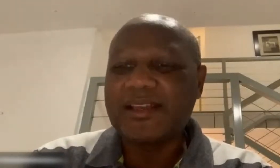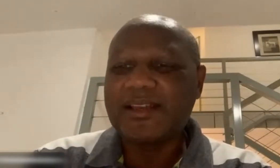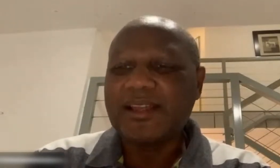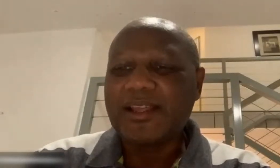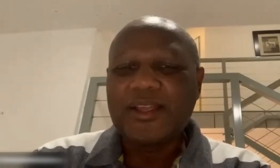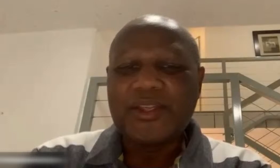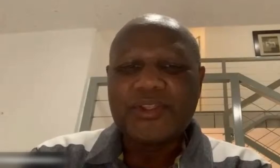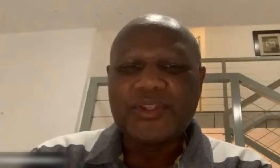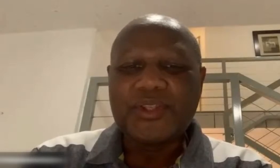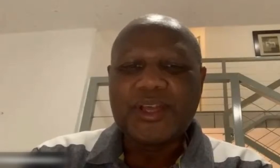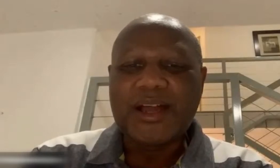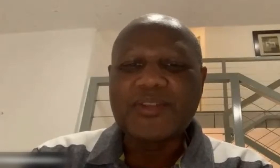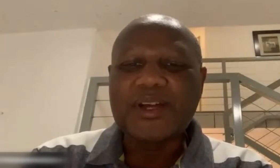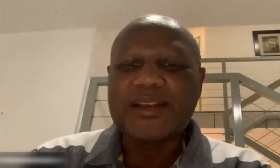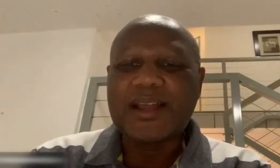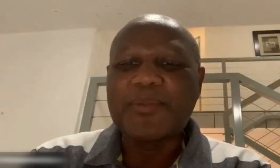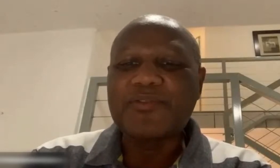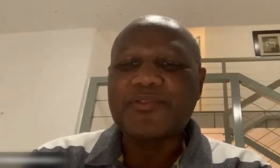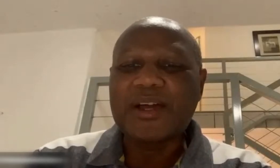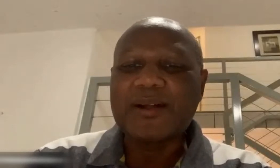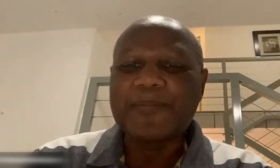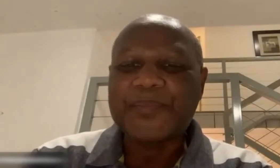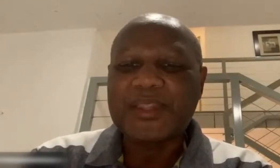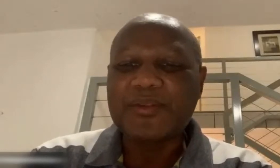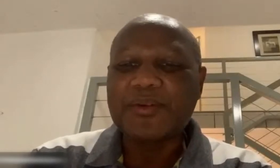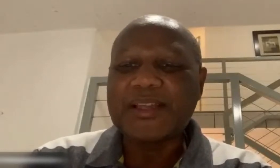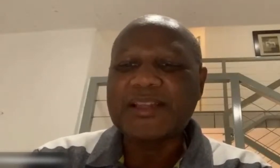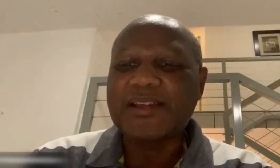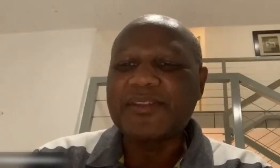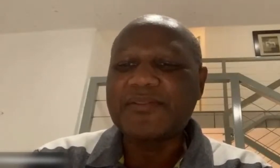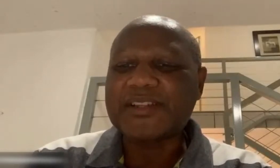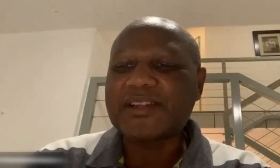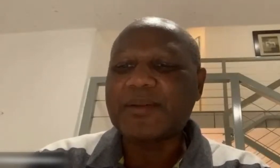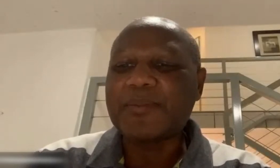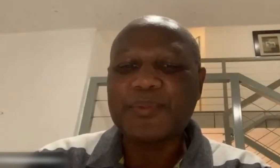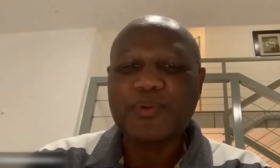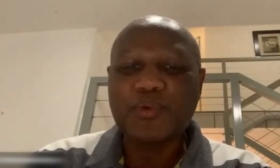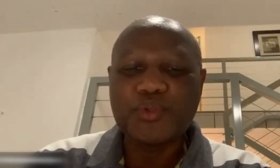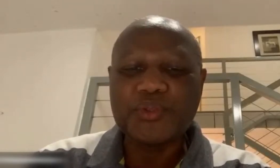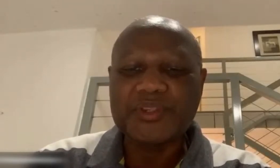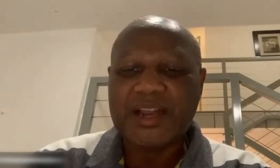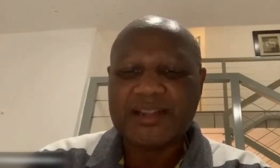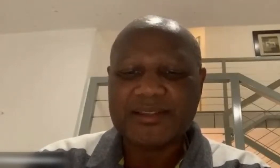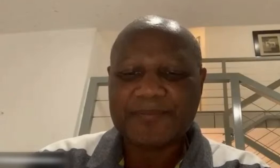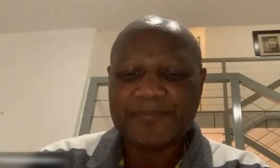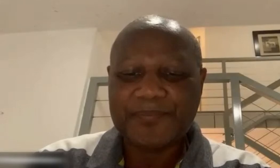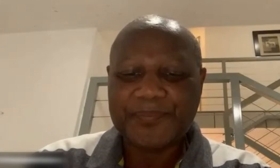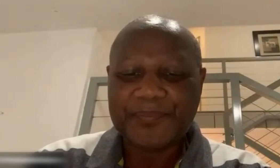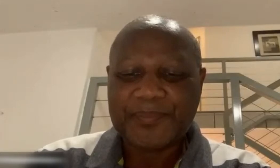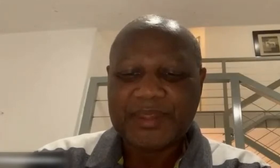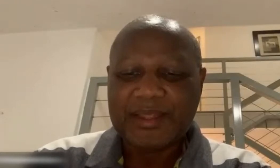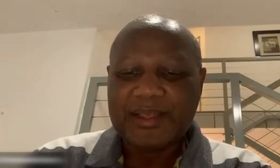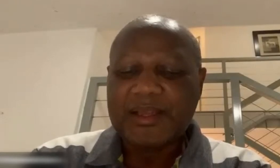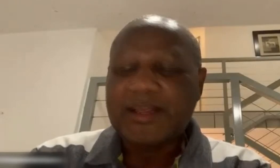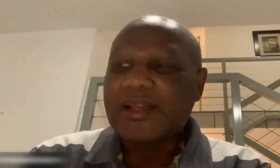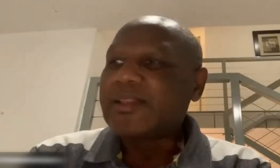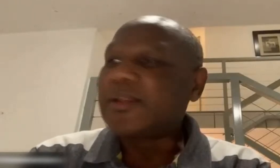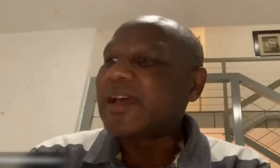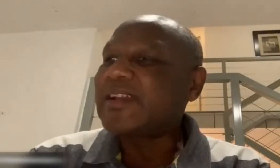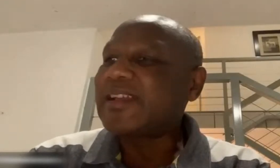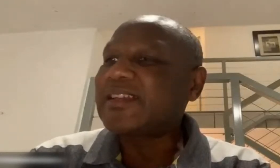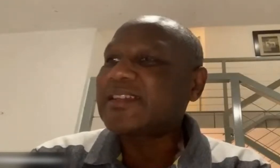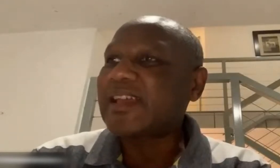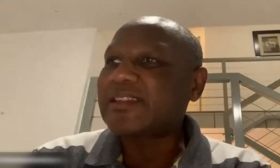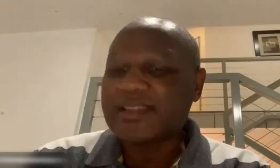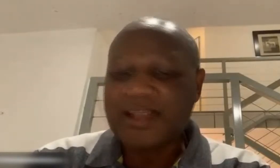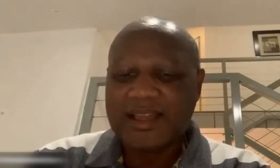in annual number of new HIV infection among people who use drugs. The United